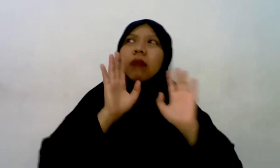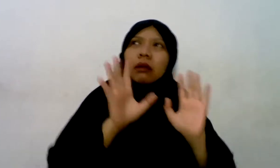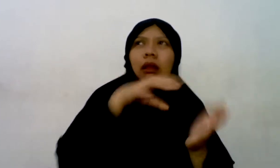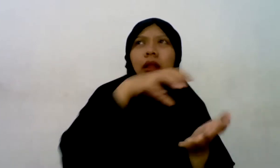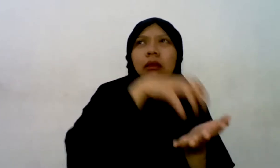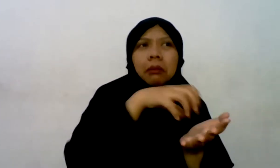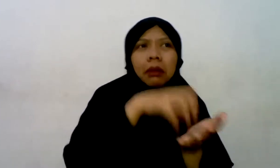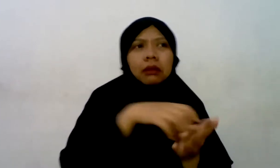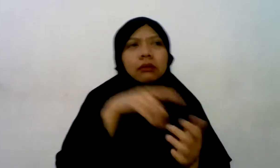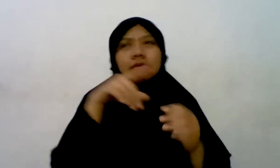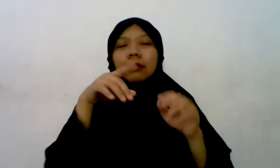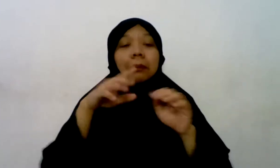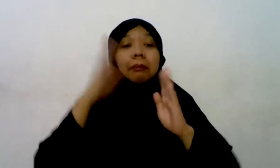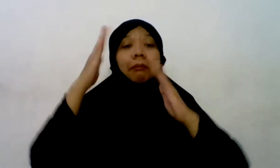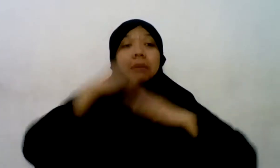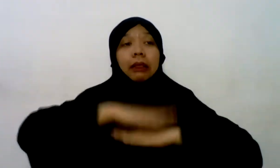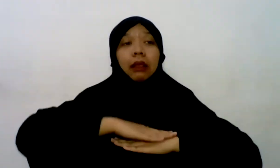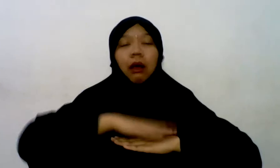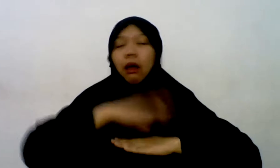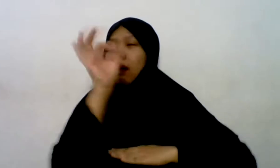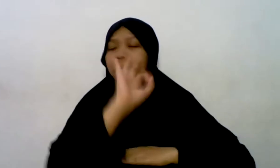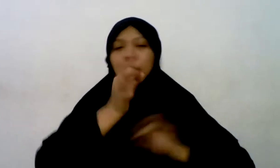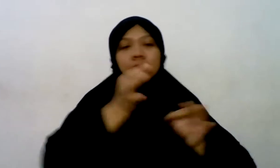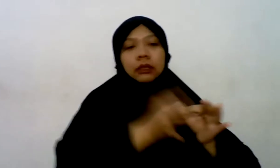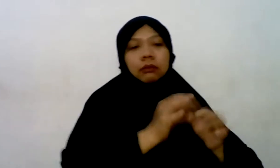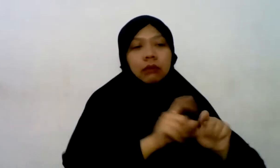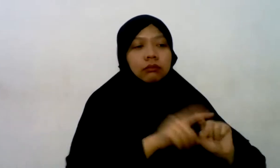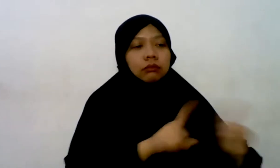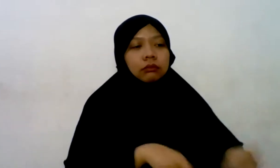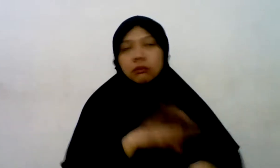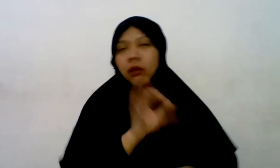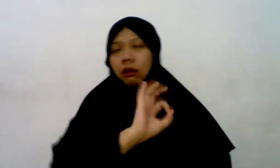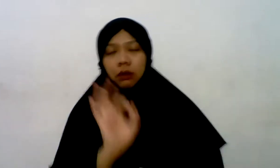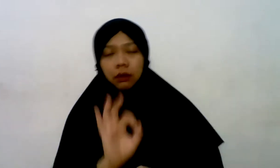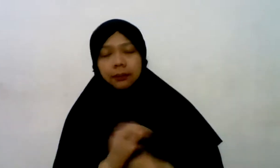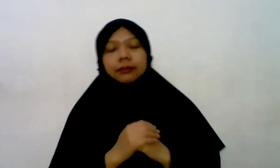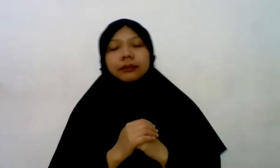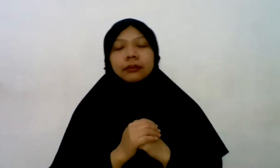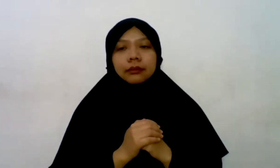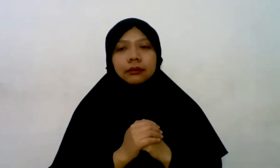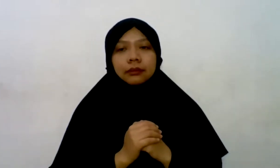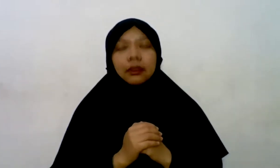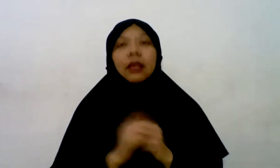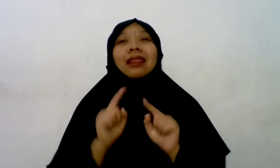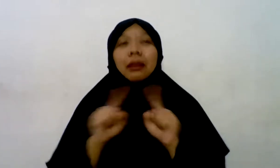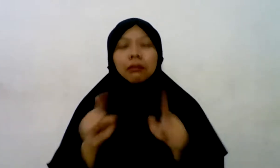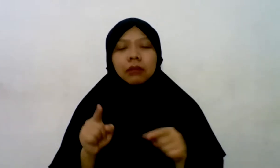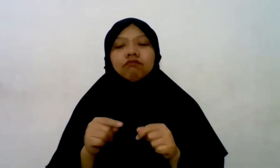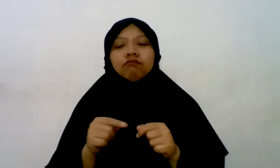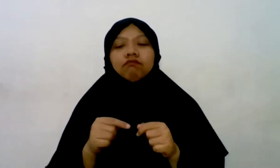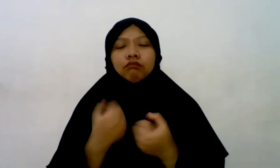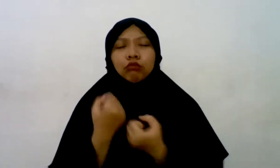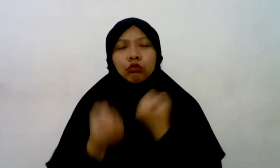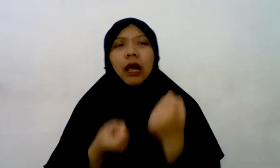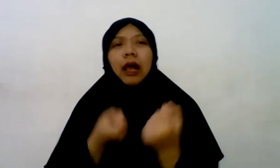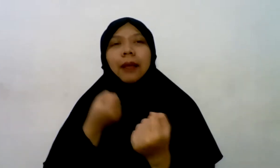screen. But eventually, I think some of the young disability advocates from